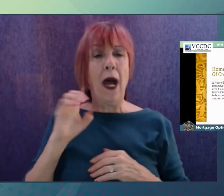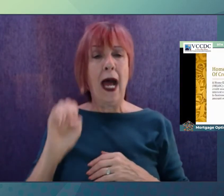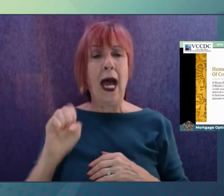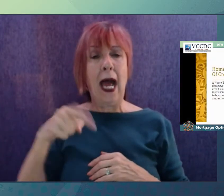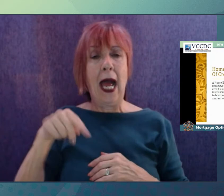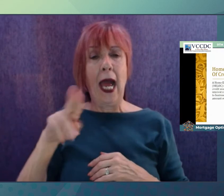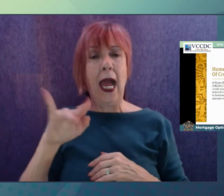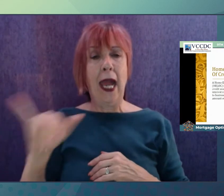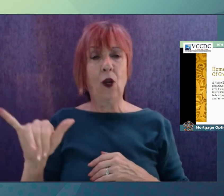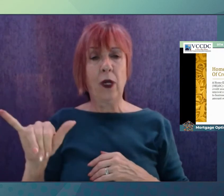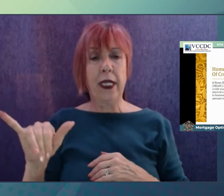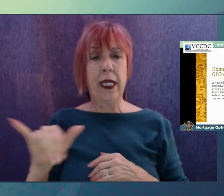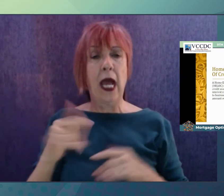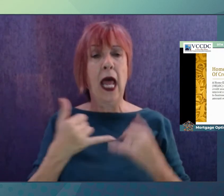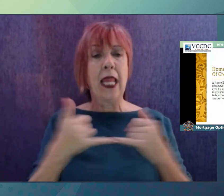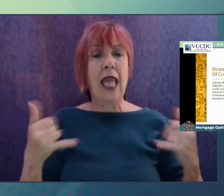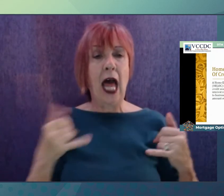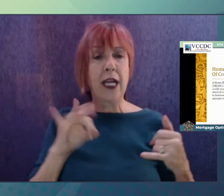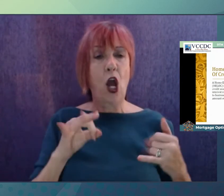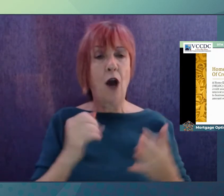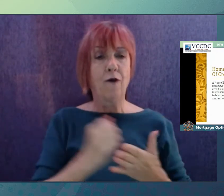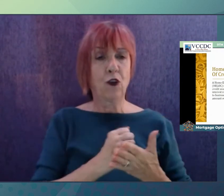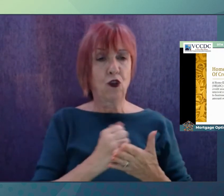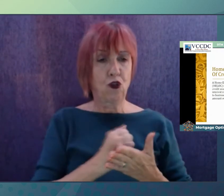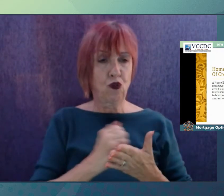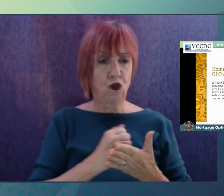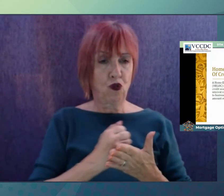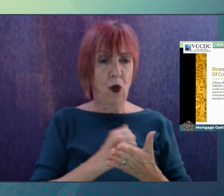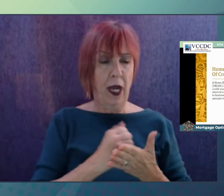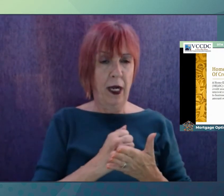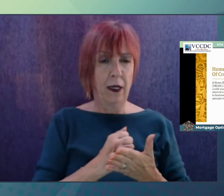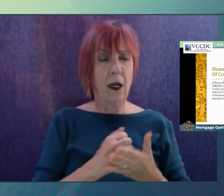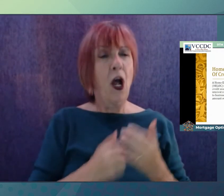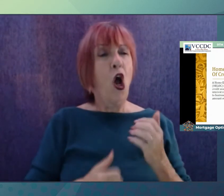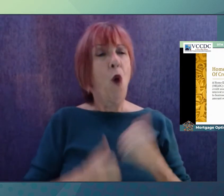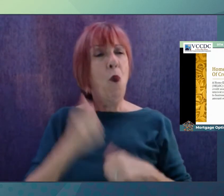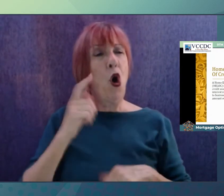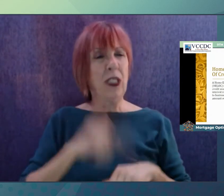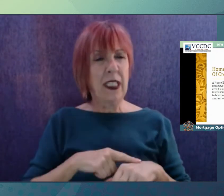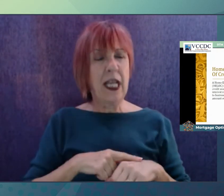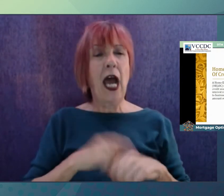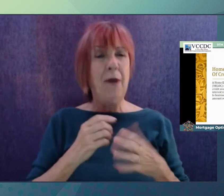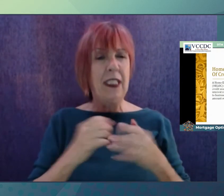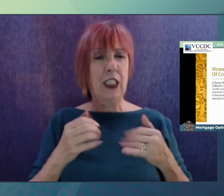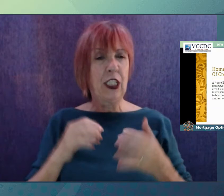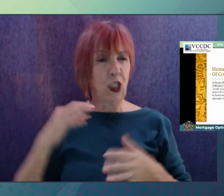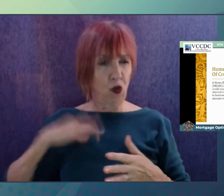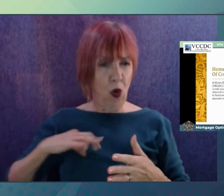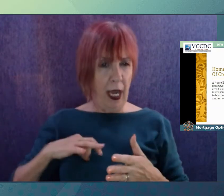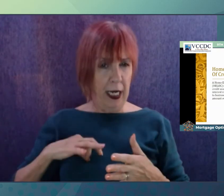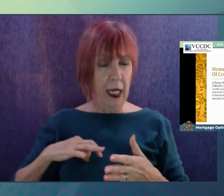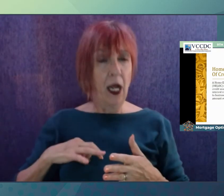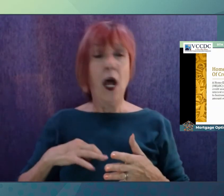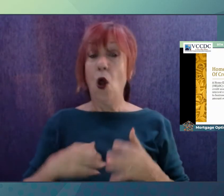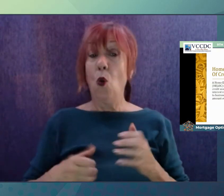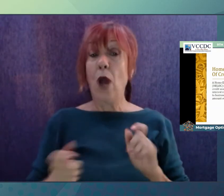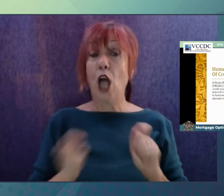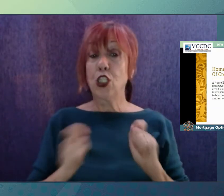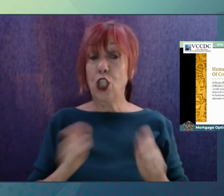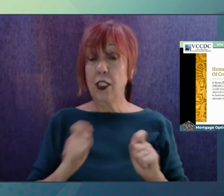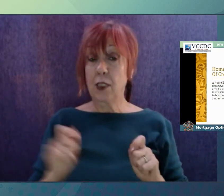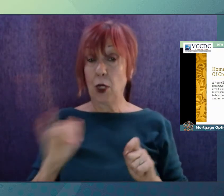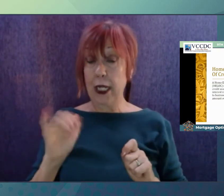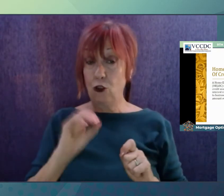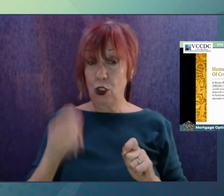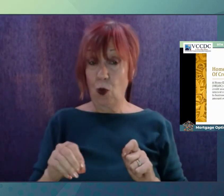credit is a revolving line, usually with an adjustable interest rate. which allows you to borrow up to a certain